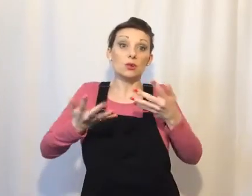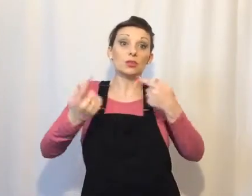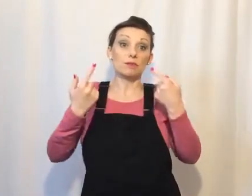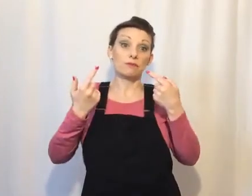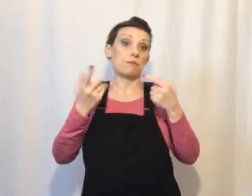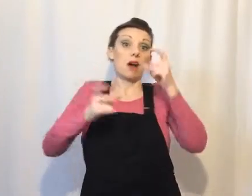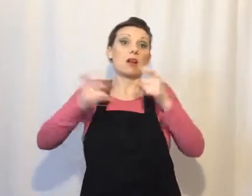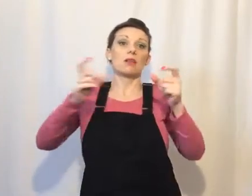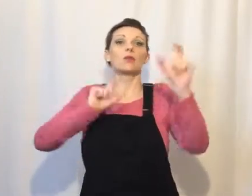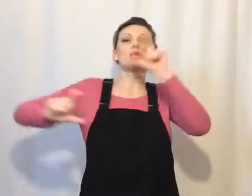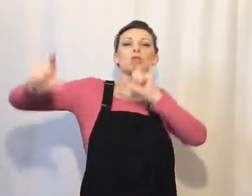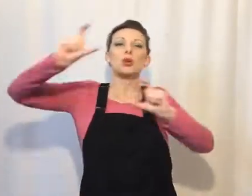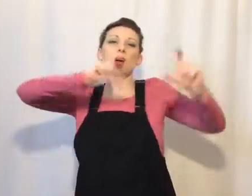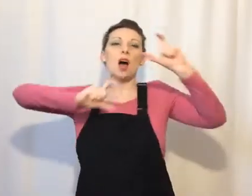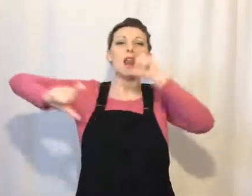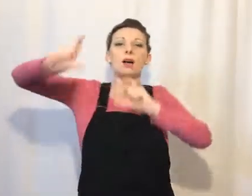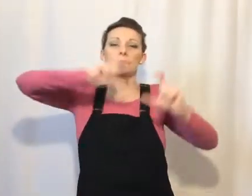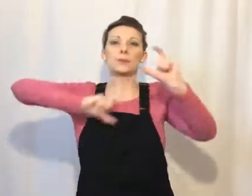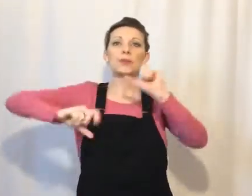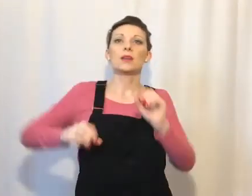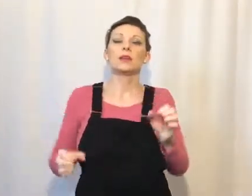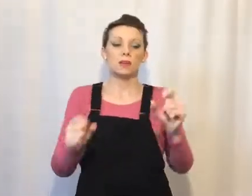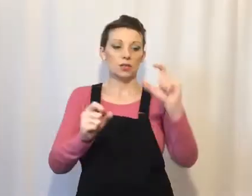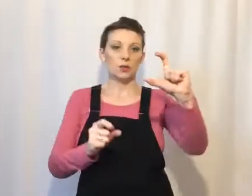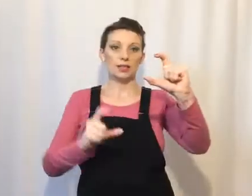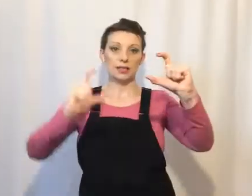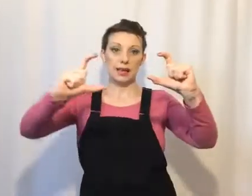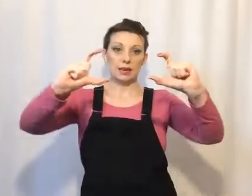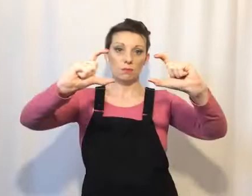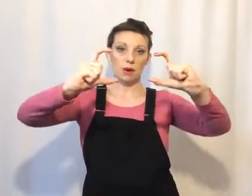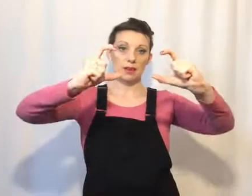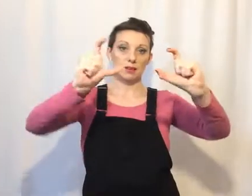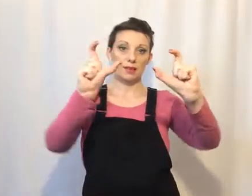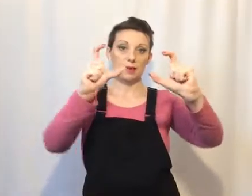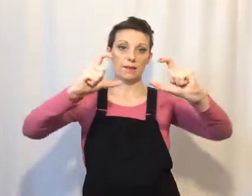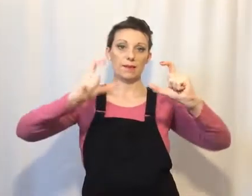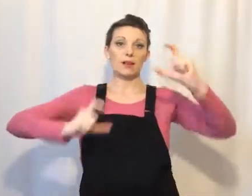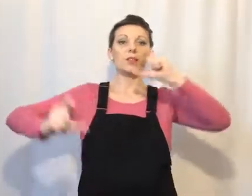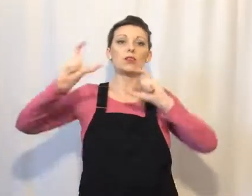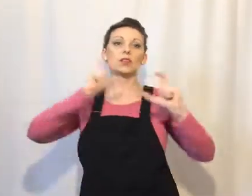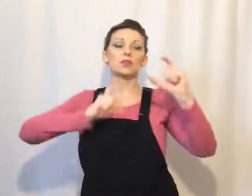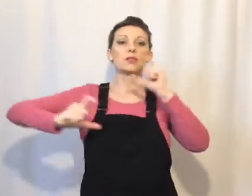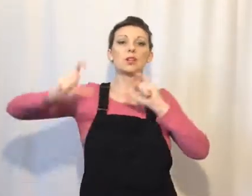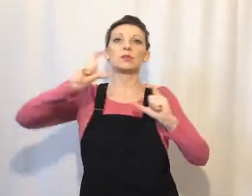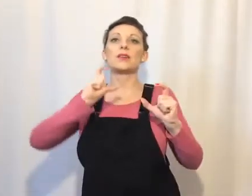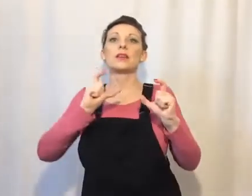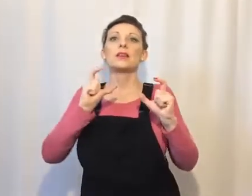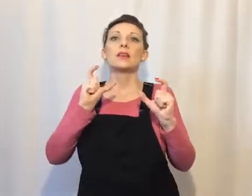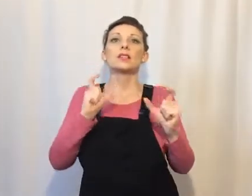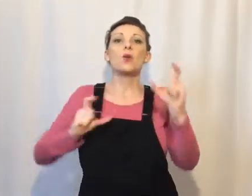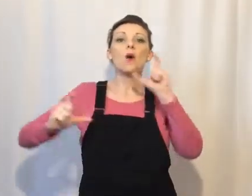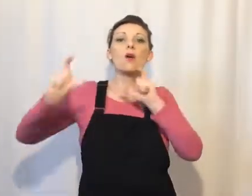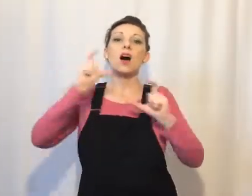of colour, or do two colour. So it's a C on both hands like that, and then you're going to sort of circle around. So while